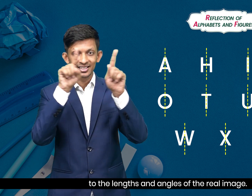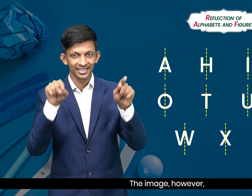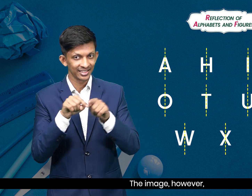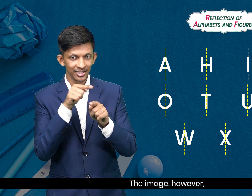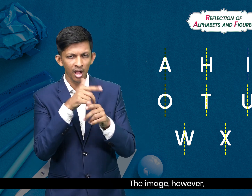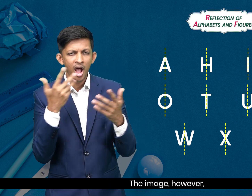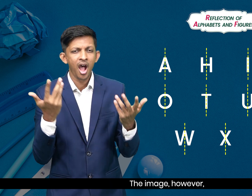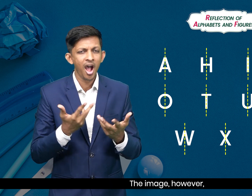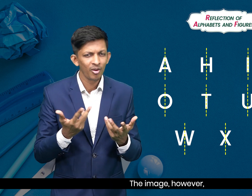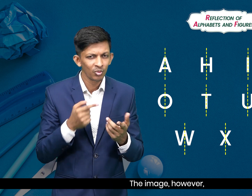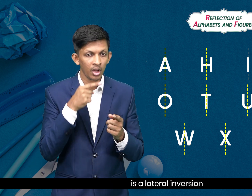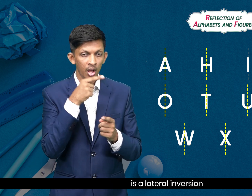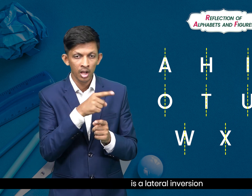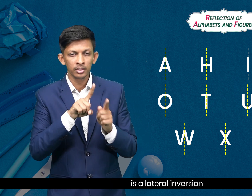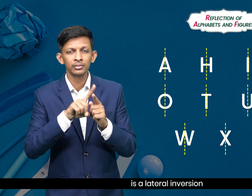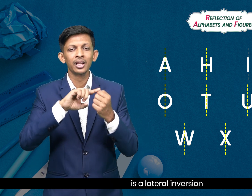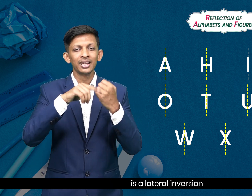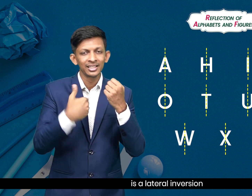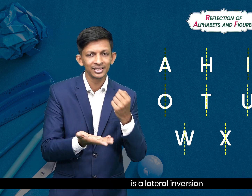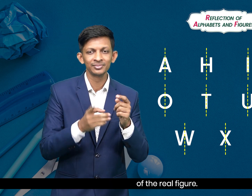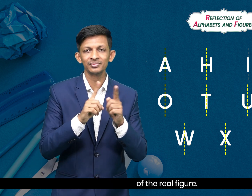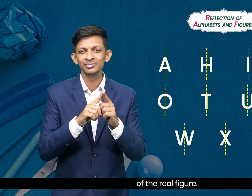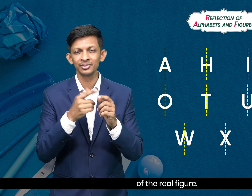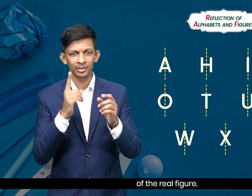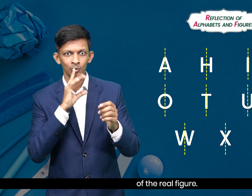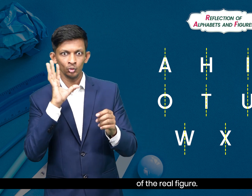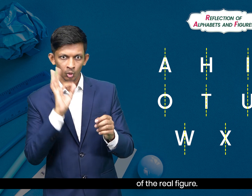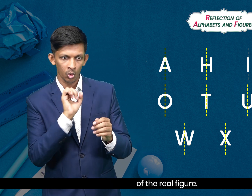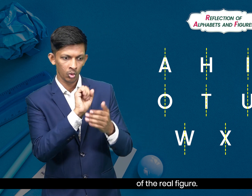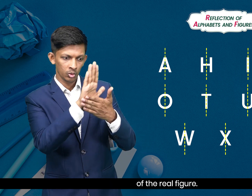The image, however, is a lateral inversion of the real figure.